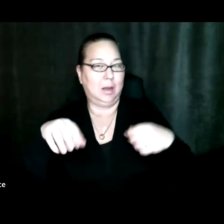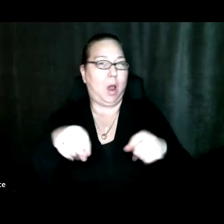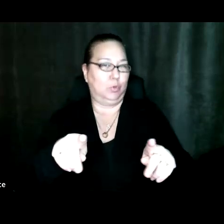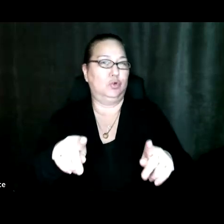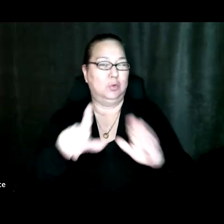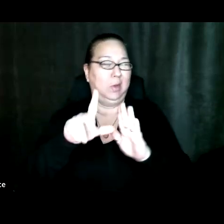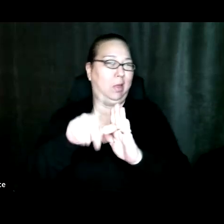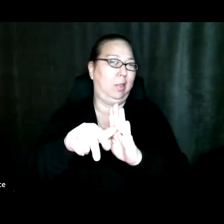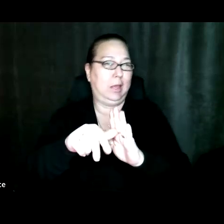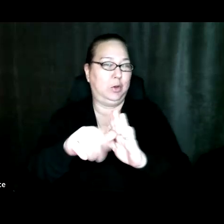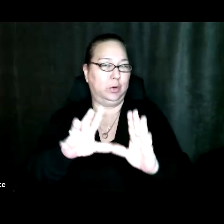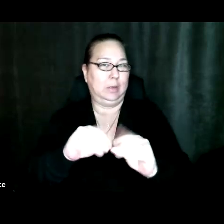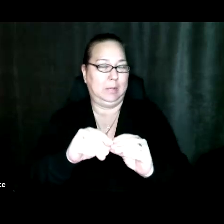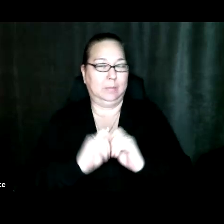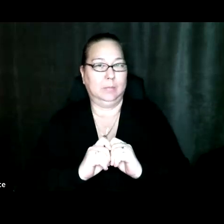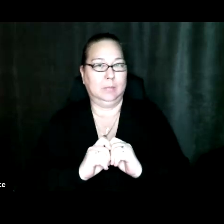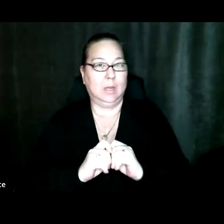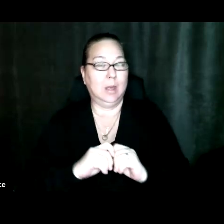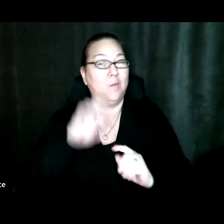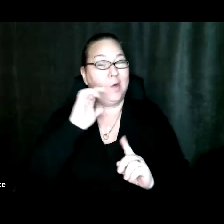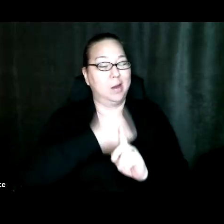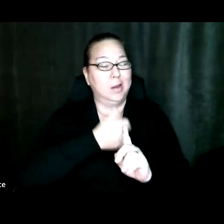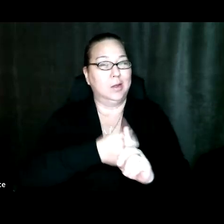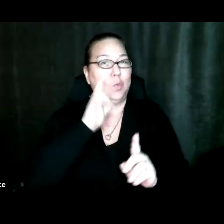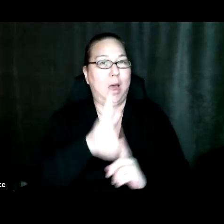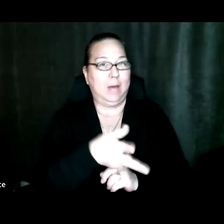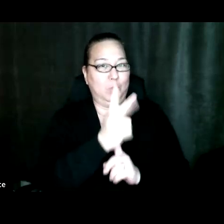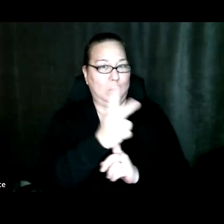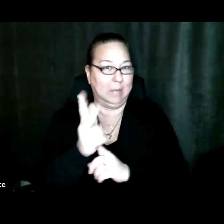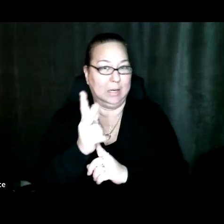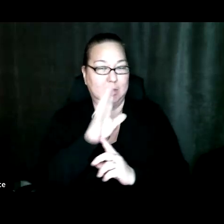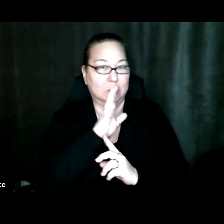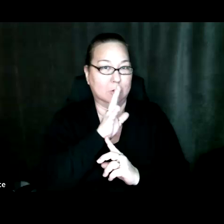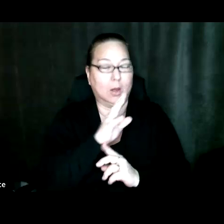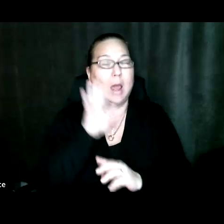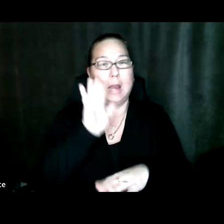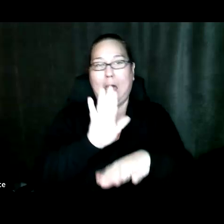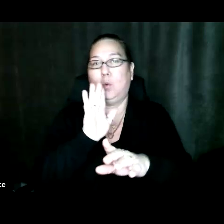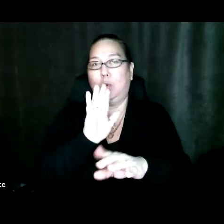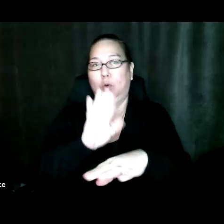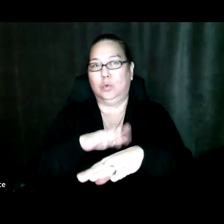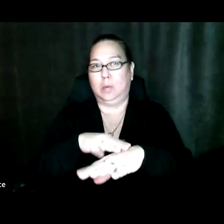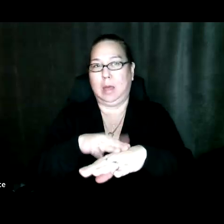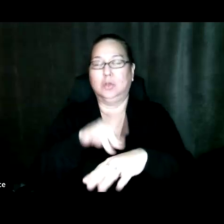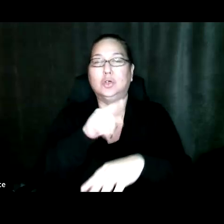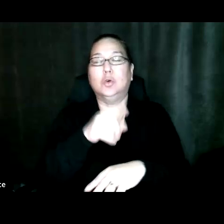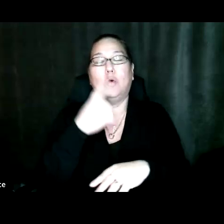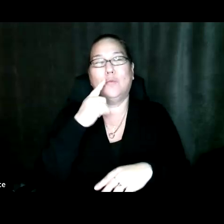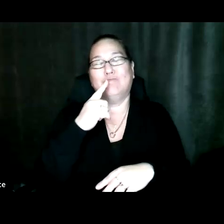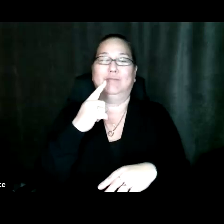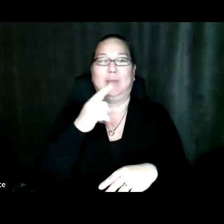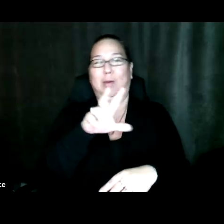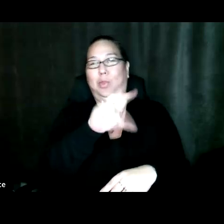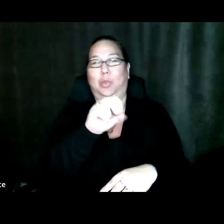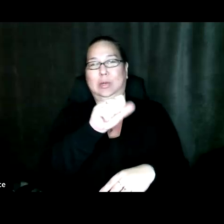this evening. Each person will have 3 minutes to speak, and I will remind you when you have 30 seconds remaining. If your remarks are longer than